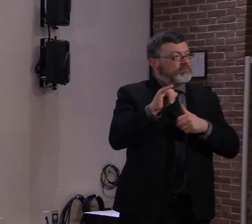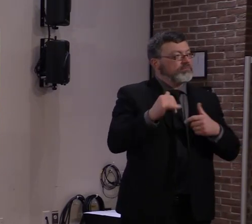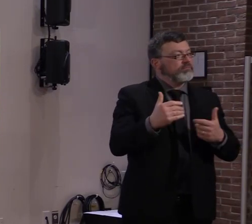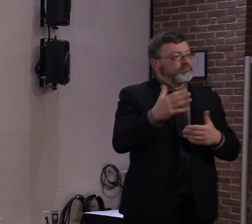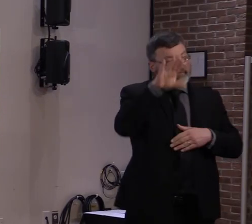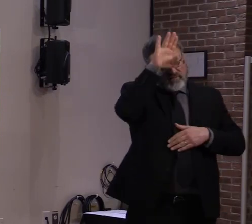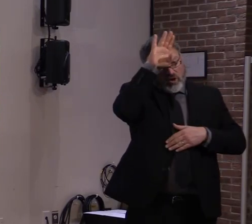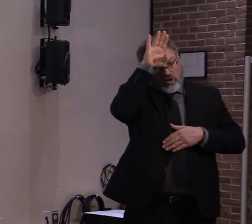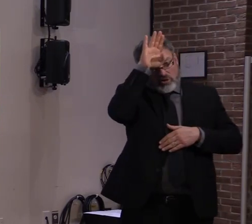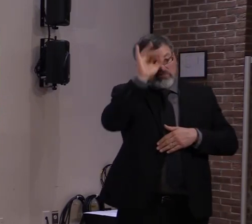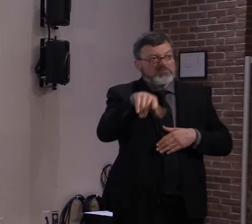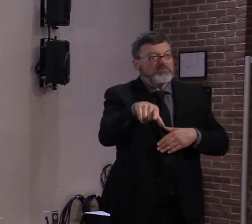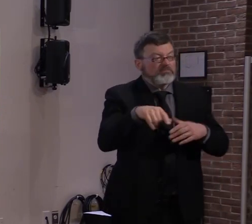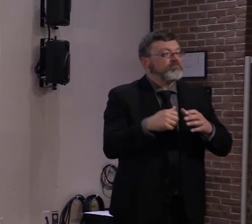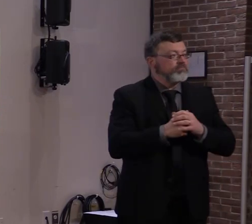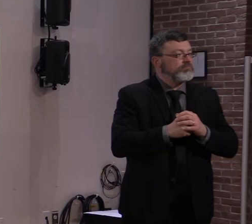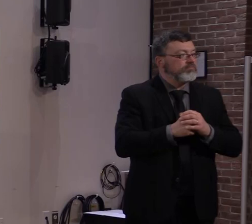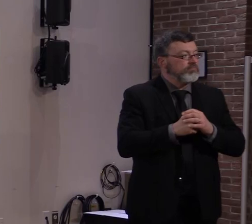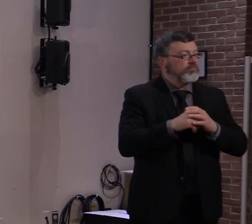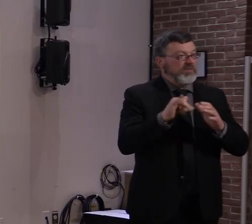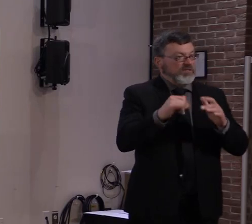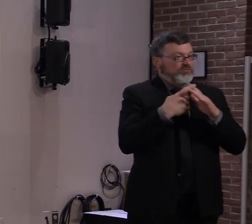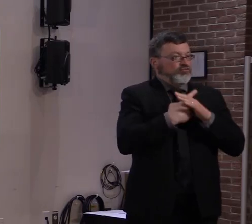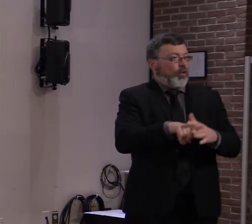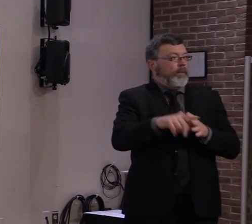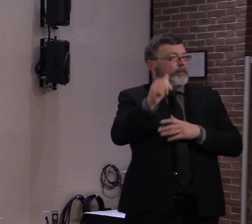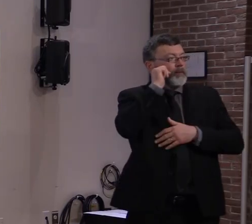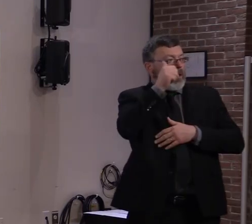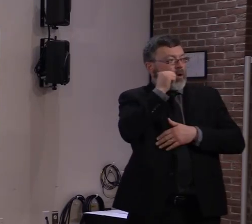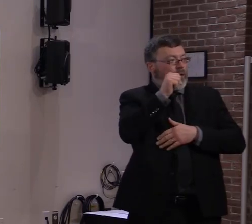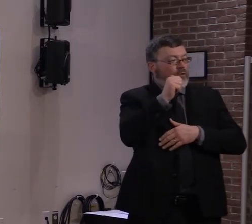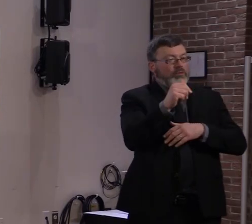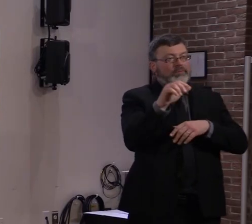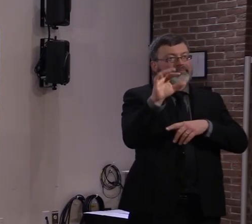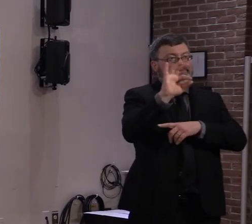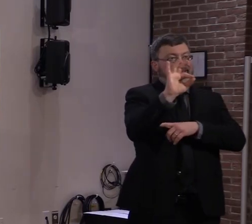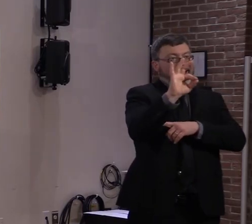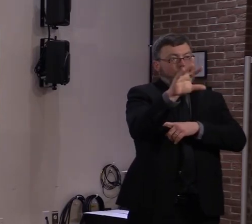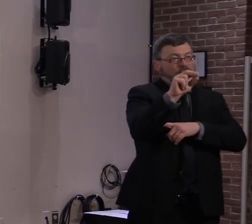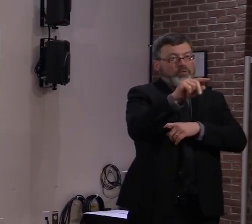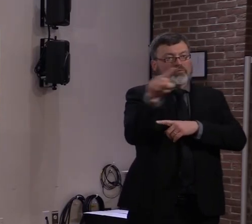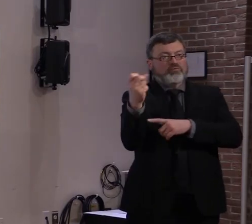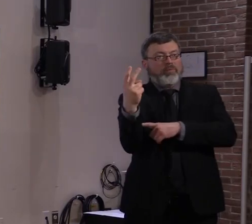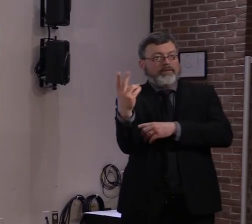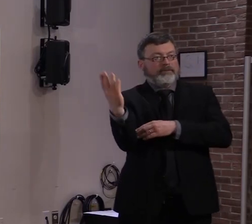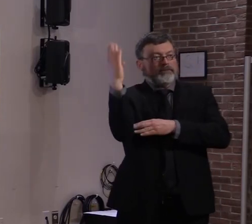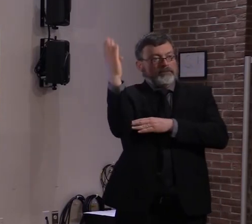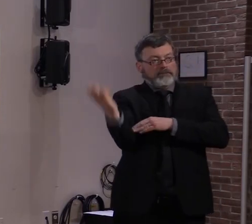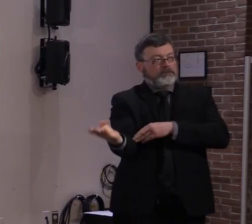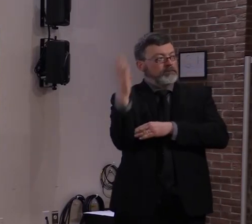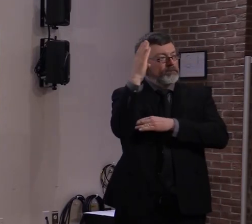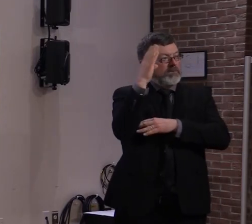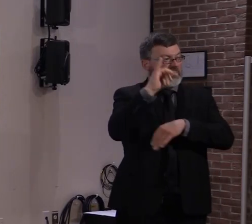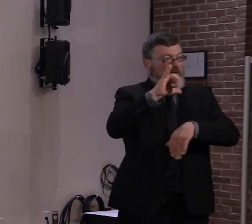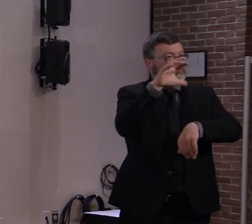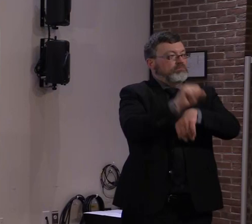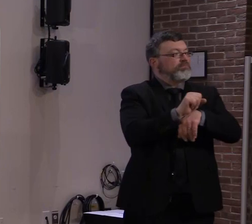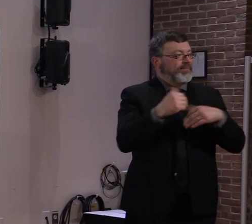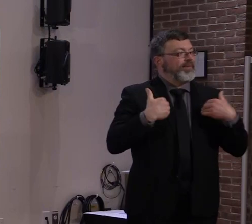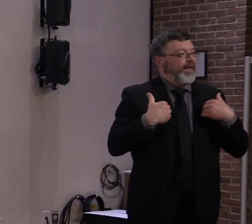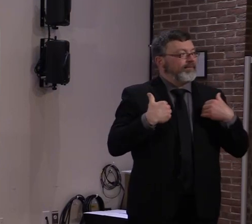from 9:30 to 12. Appointments are still available. You can sign up online at